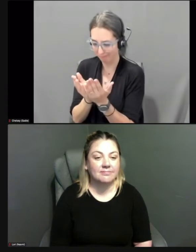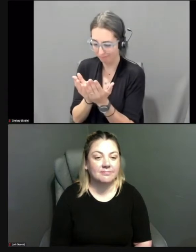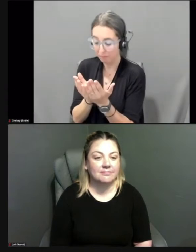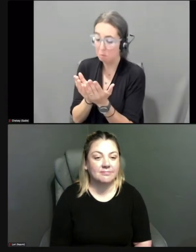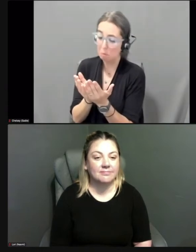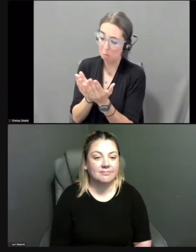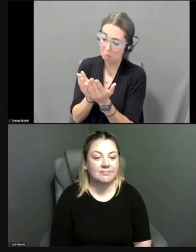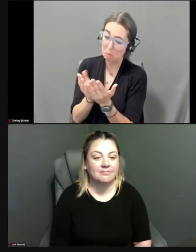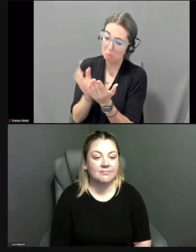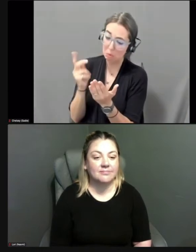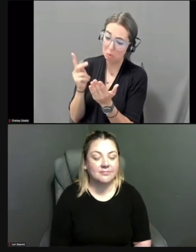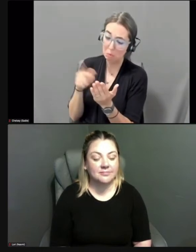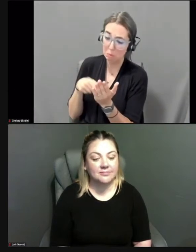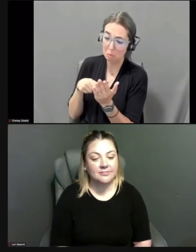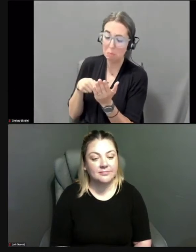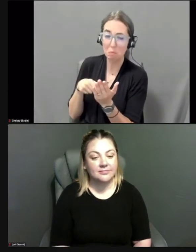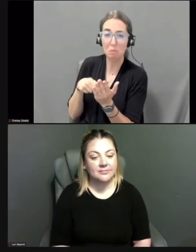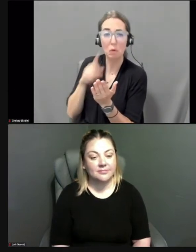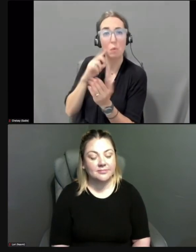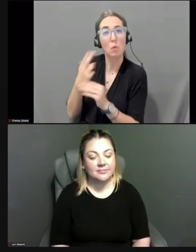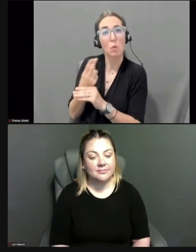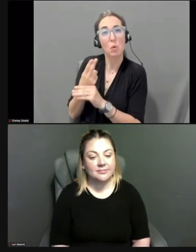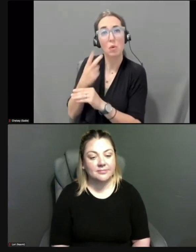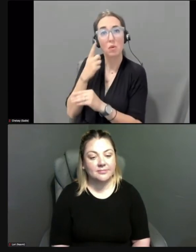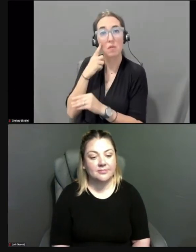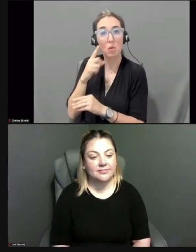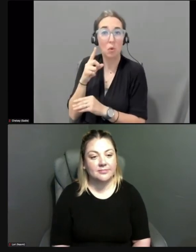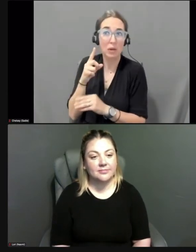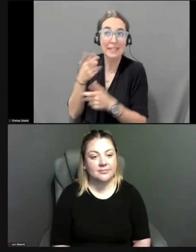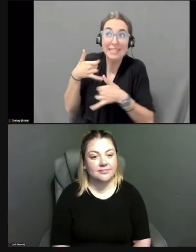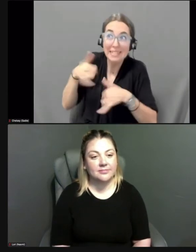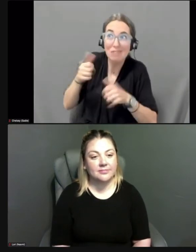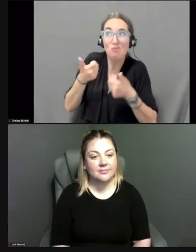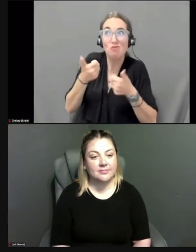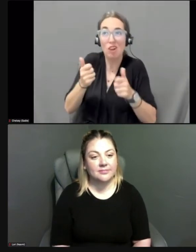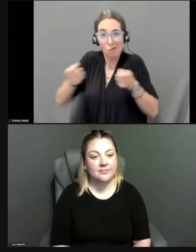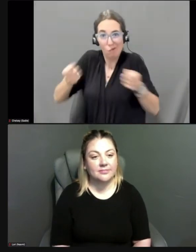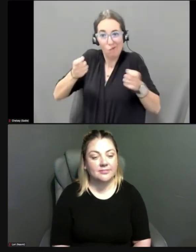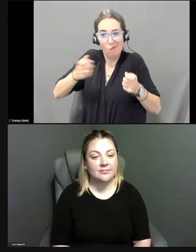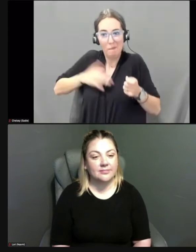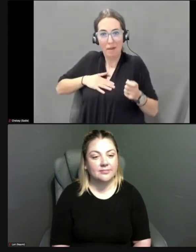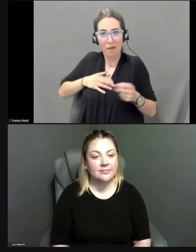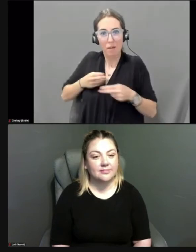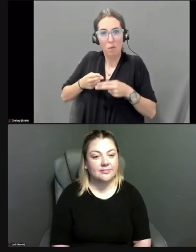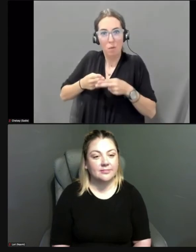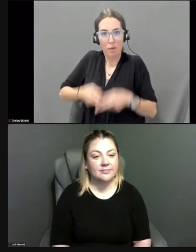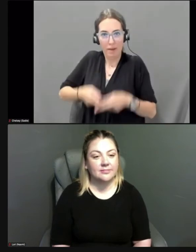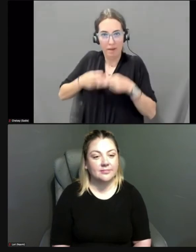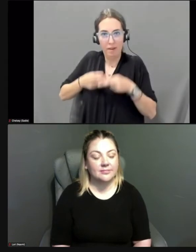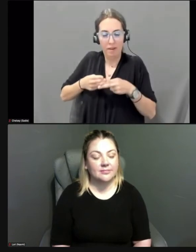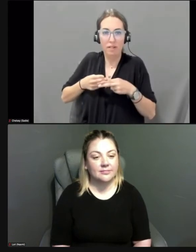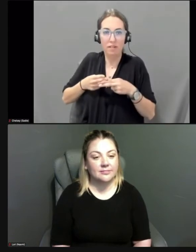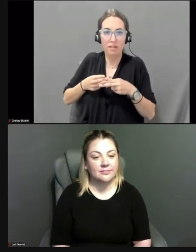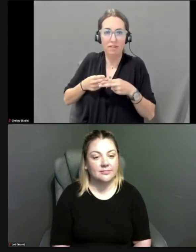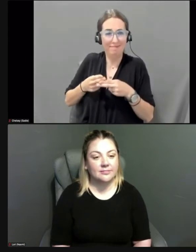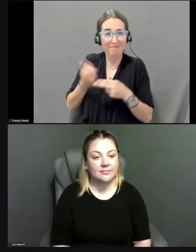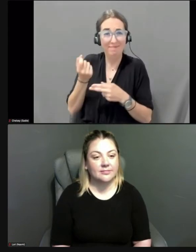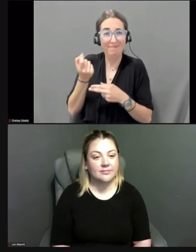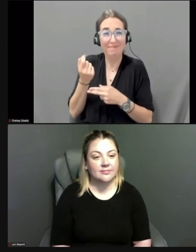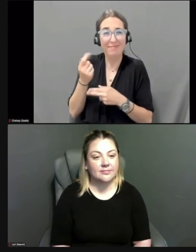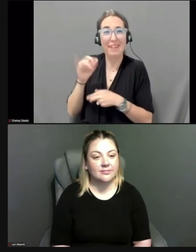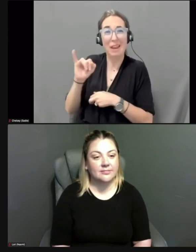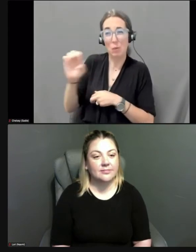a mechanism still to try to control my weight, although that is not what the intention